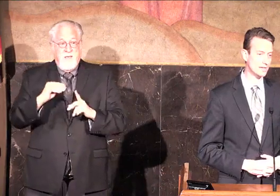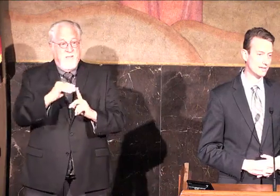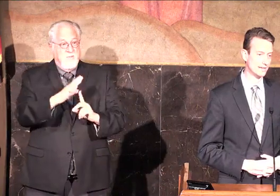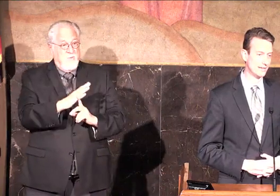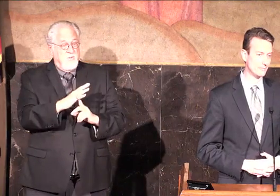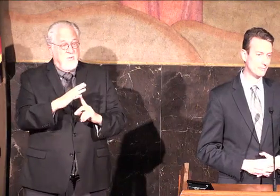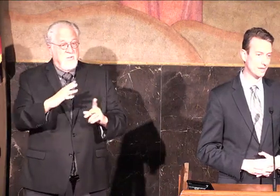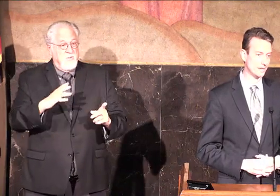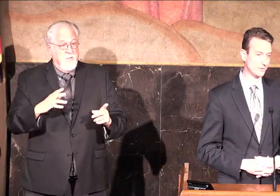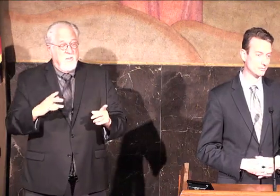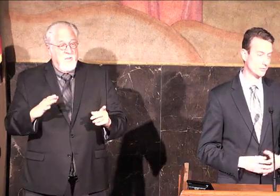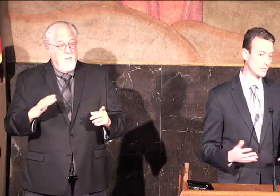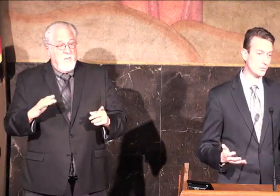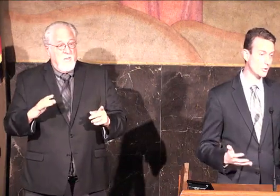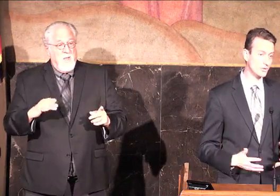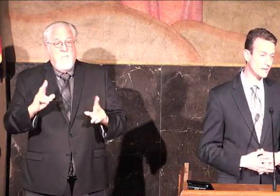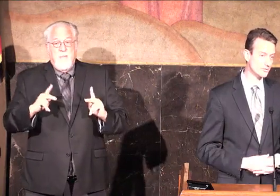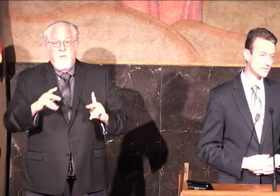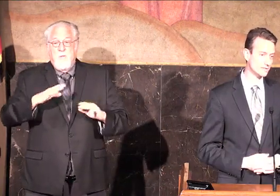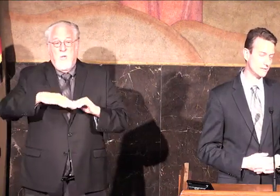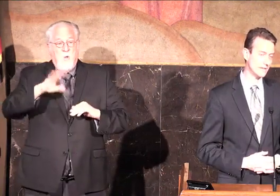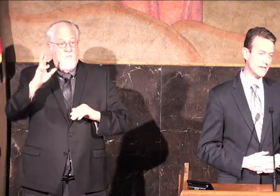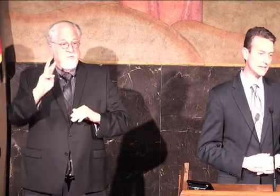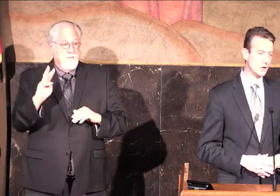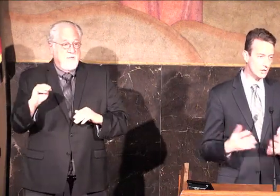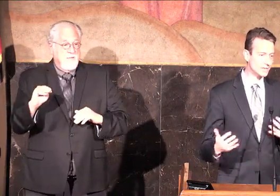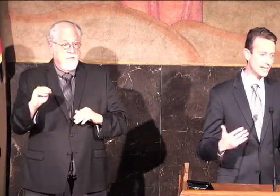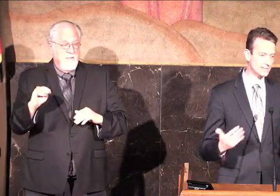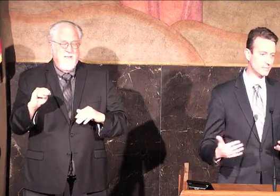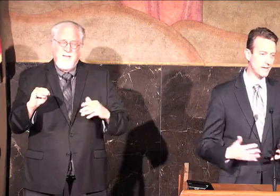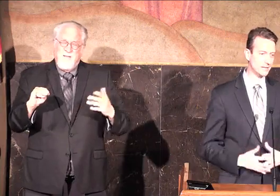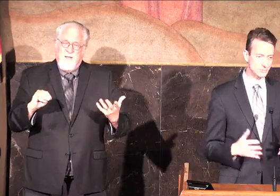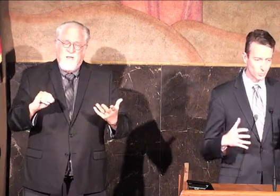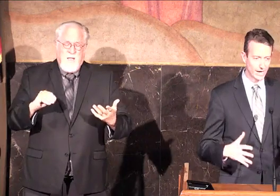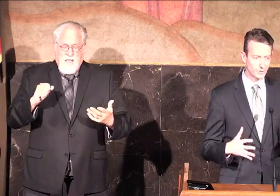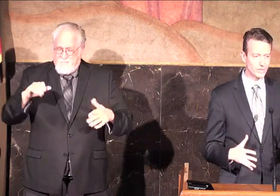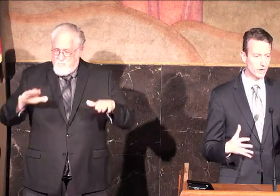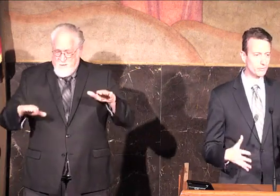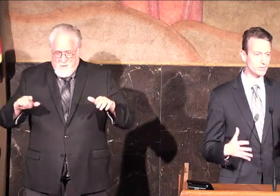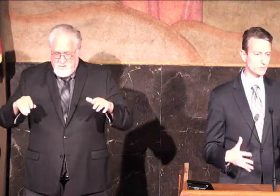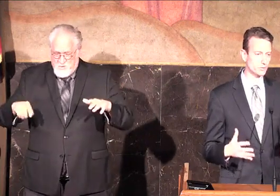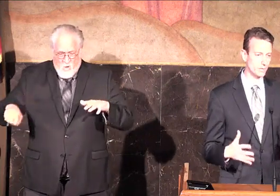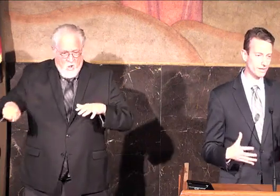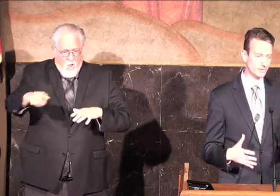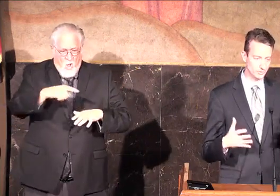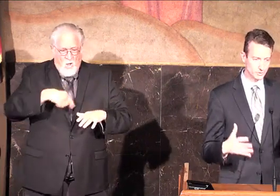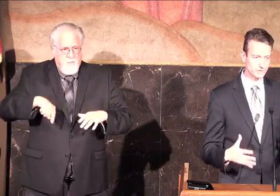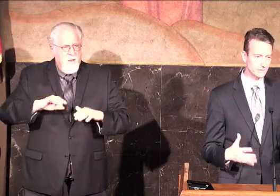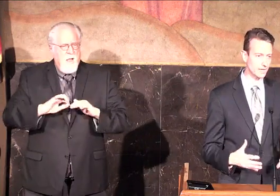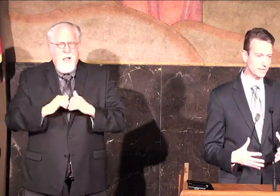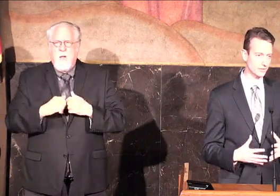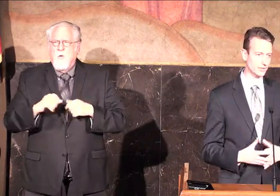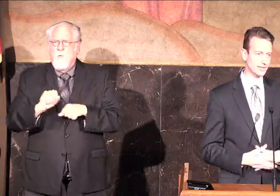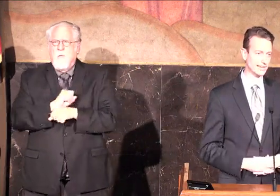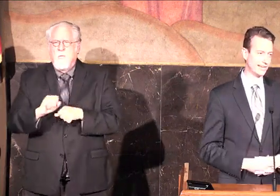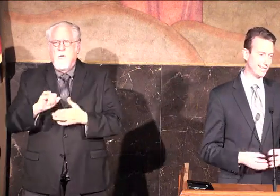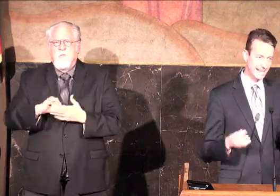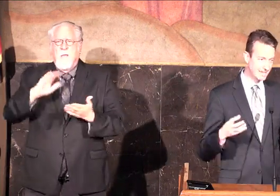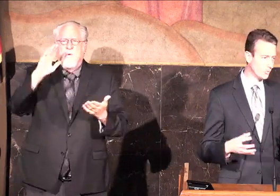to people who are over the age of 60. And so all of that has to be balanced. How do we operate school in a way that it reduces the